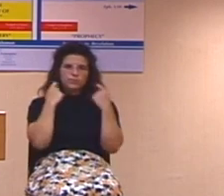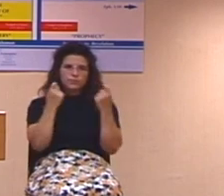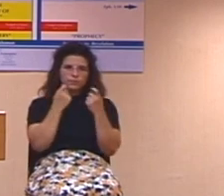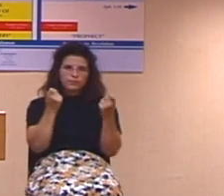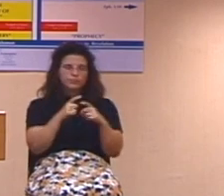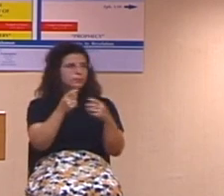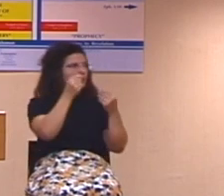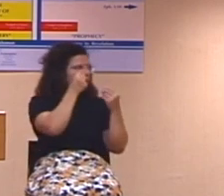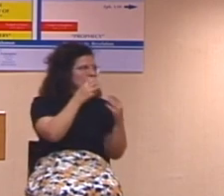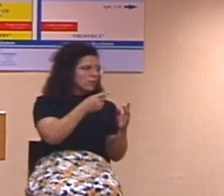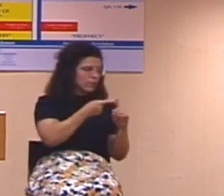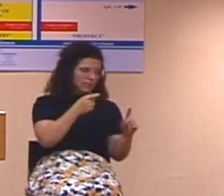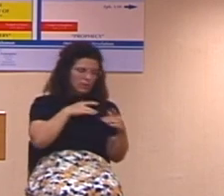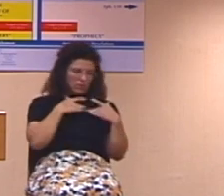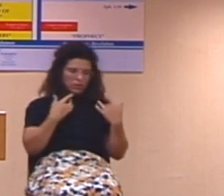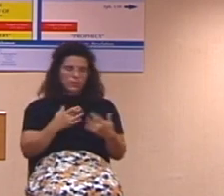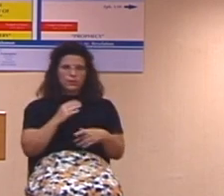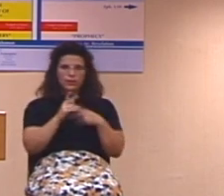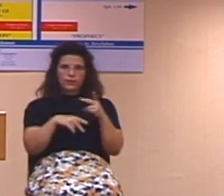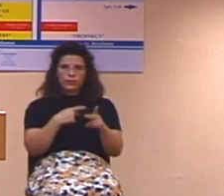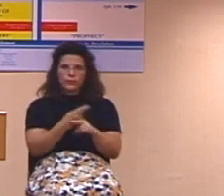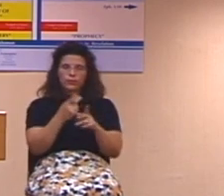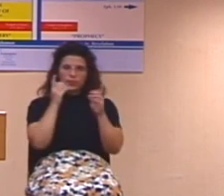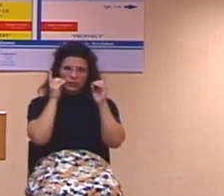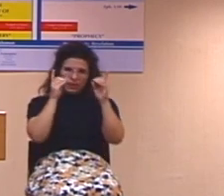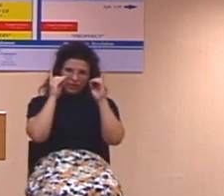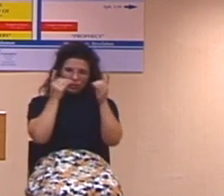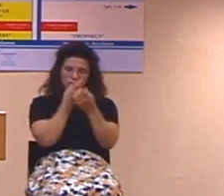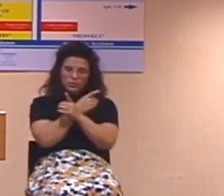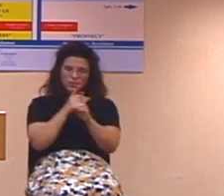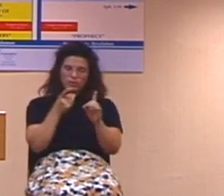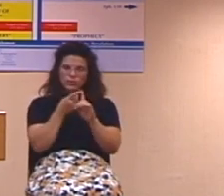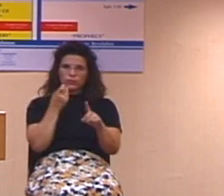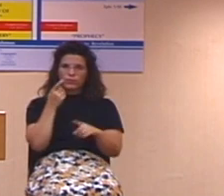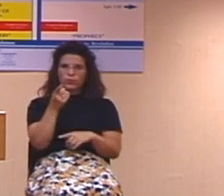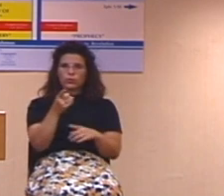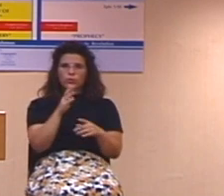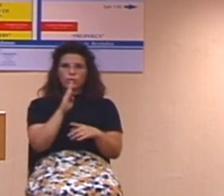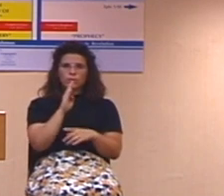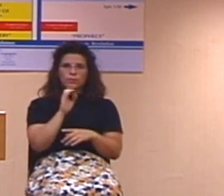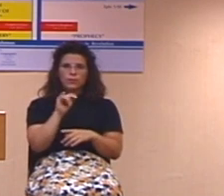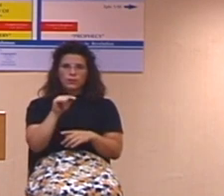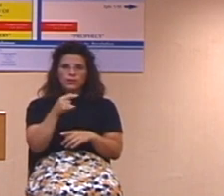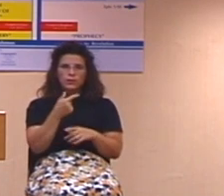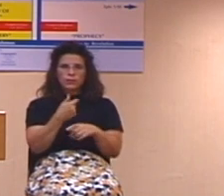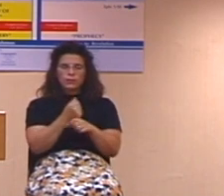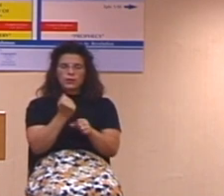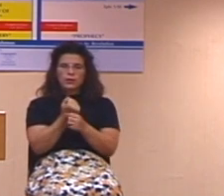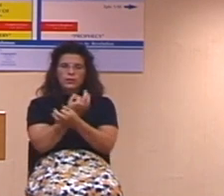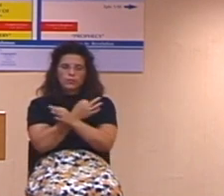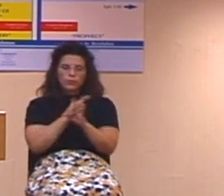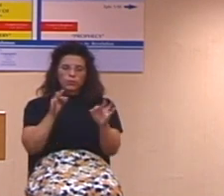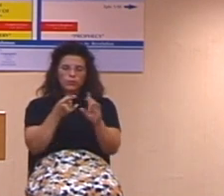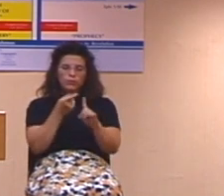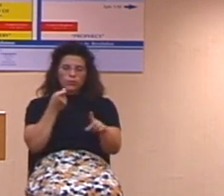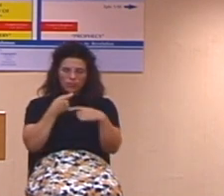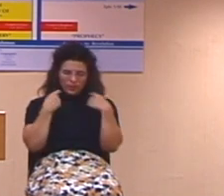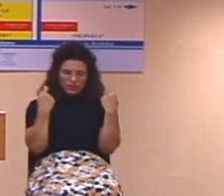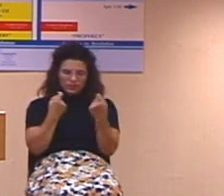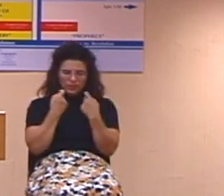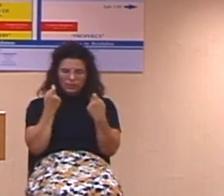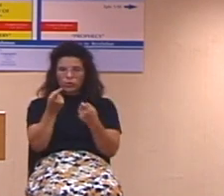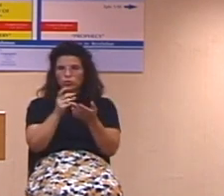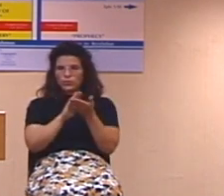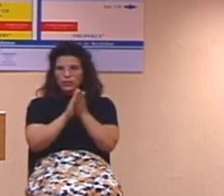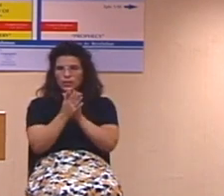that form of doctrine which was delivered you. Being then made free from sin, ye became